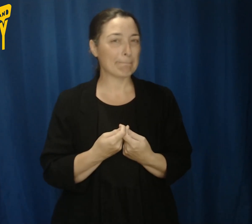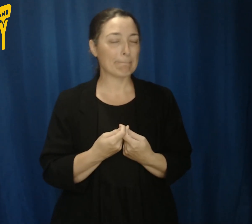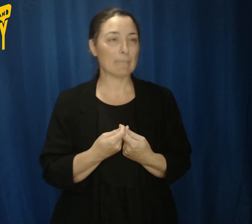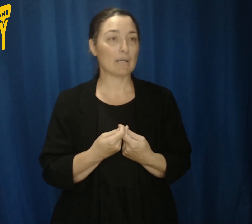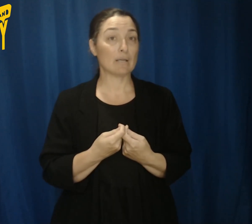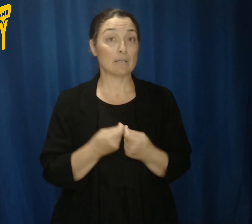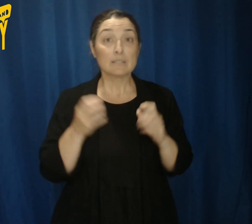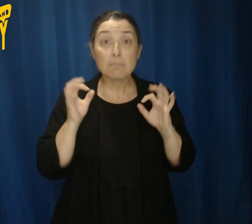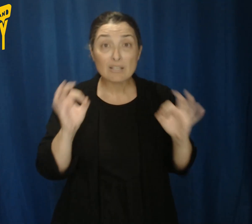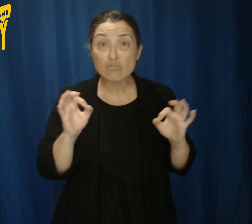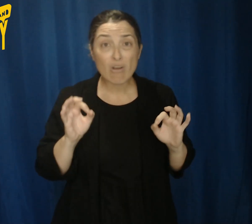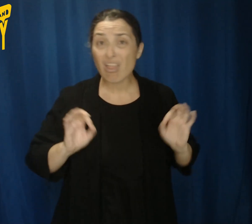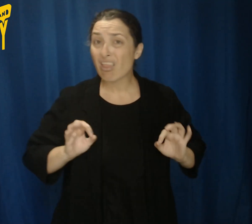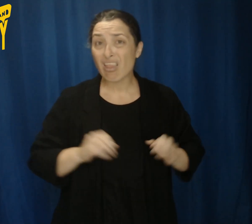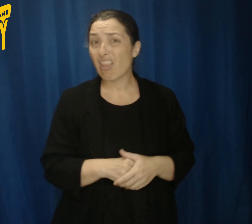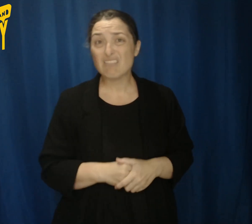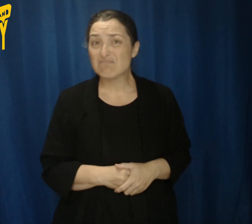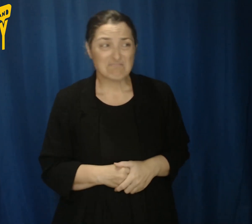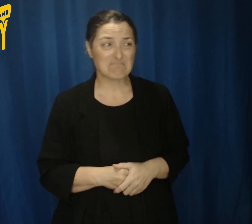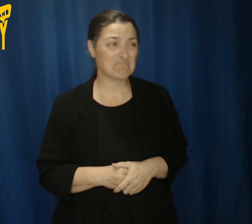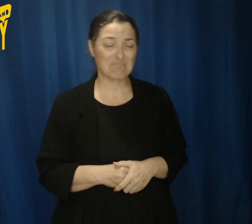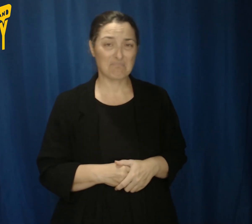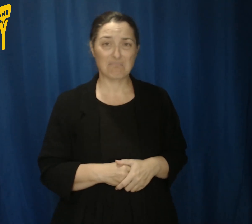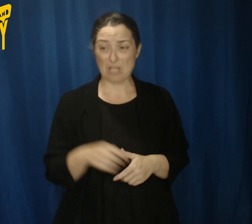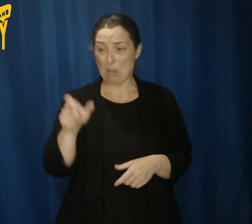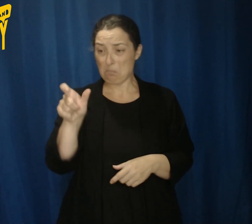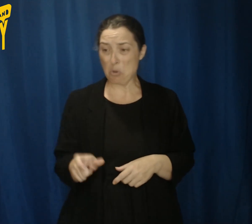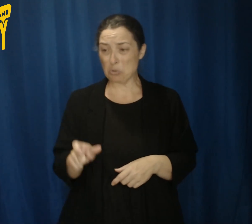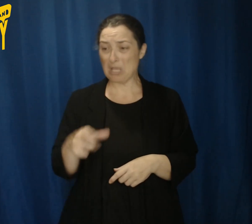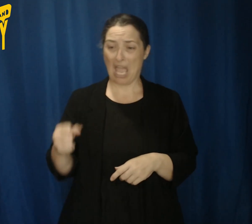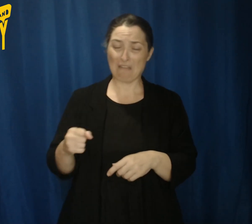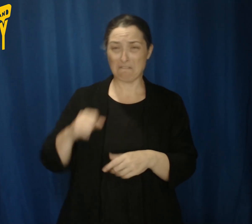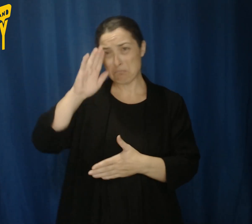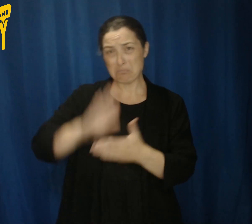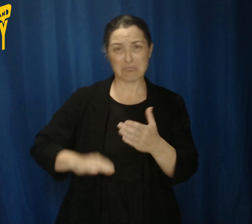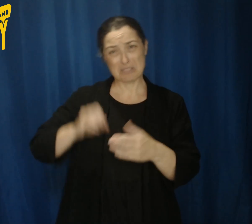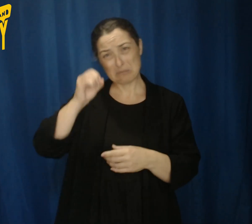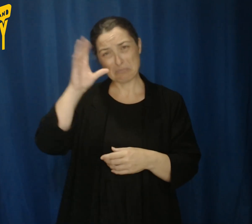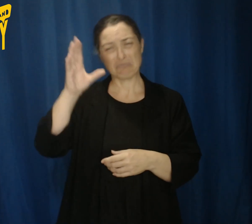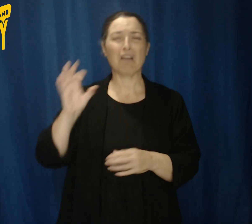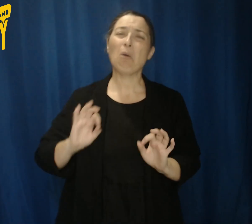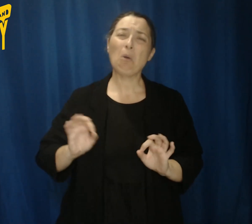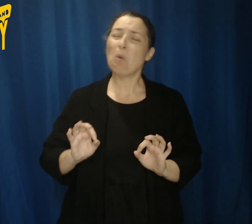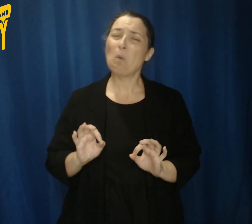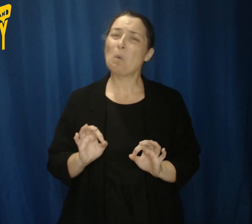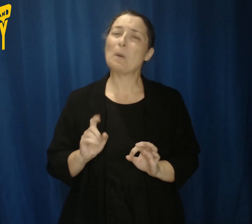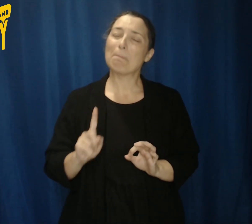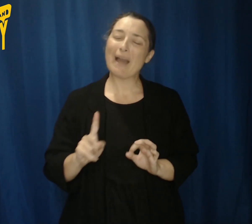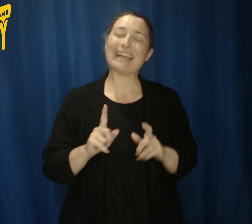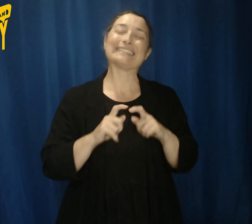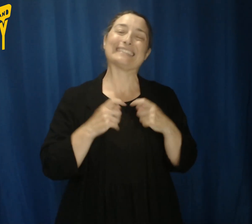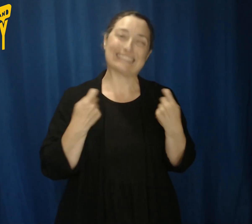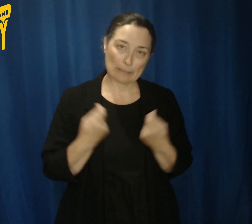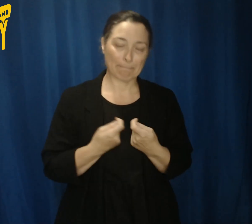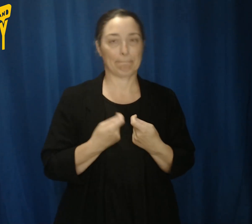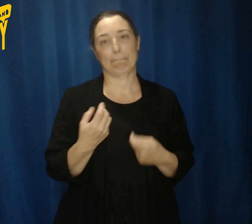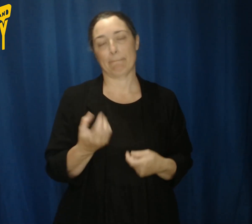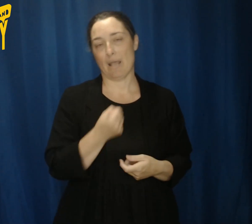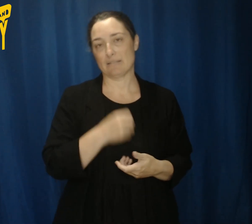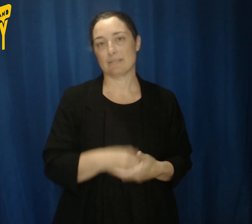special even. Don't have to be someone with a great background in this, that and the other. But you have to have a team. And it's also really good at